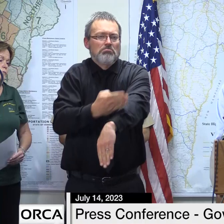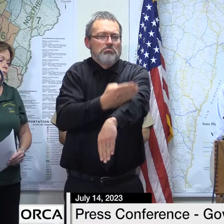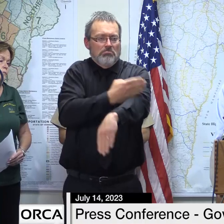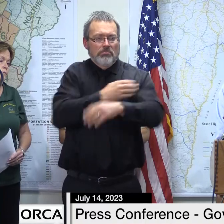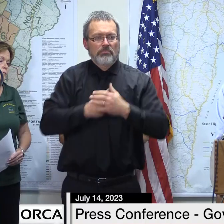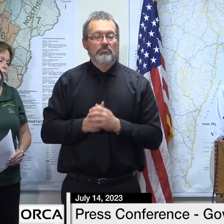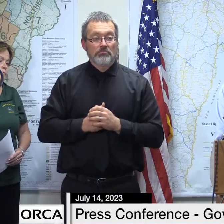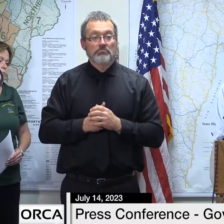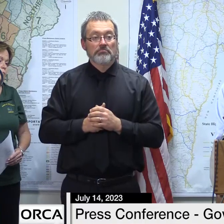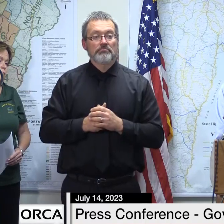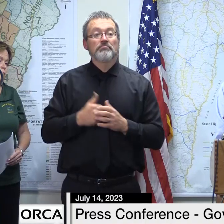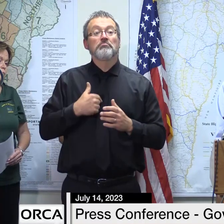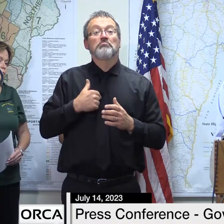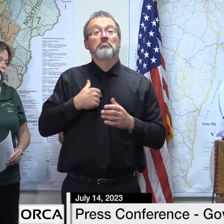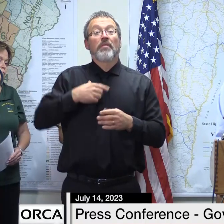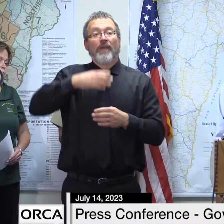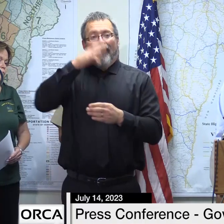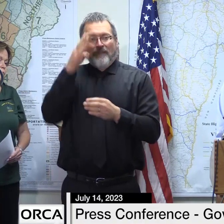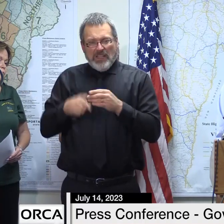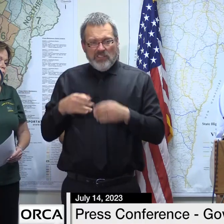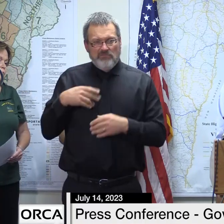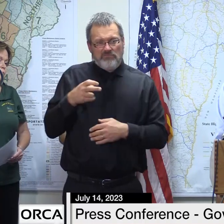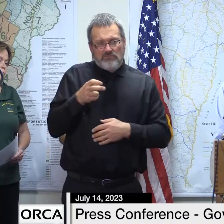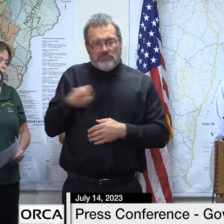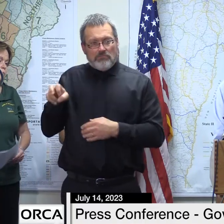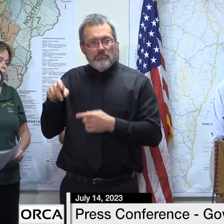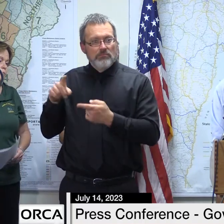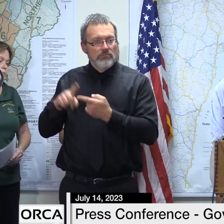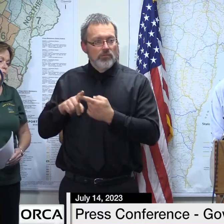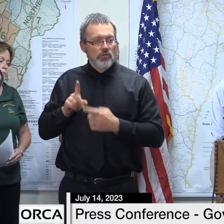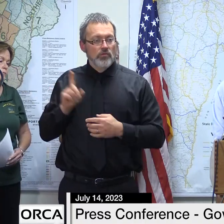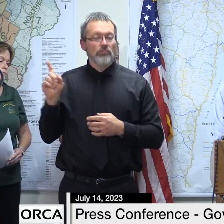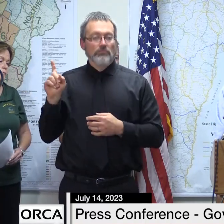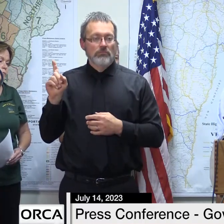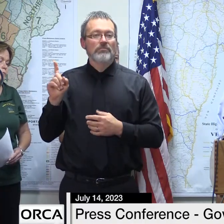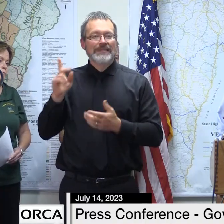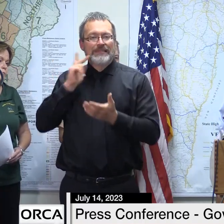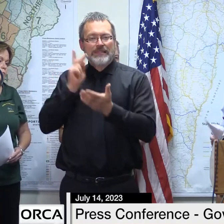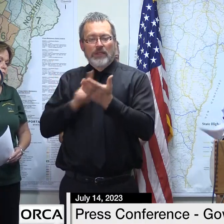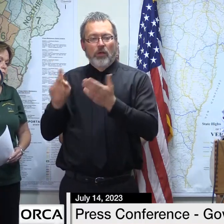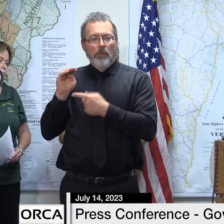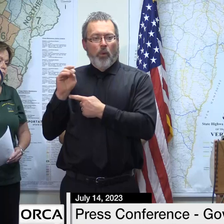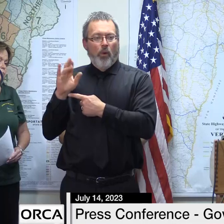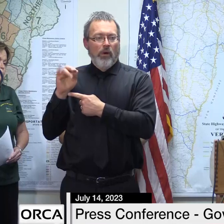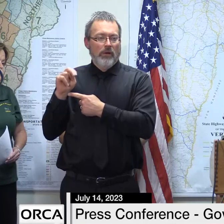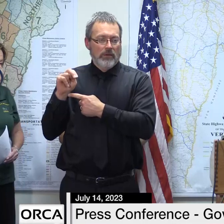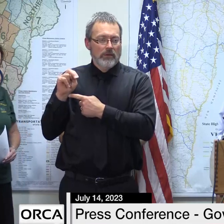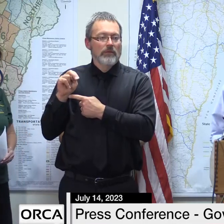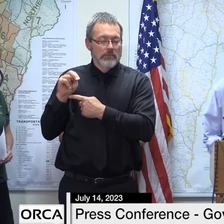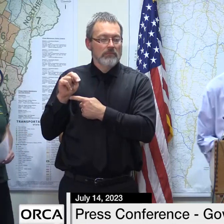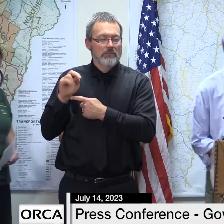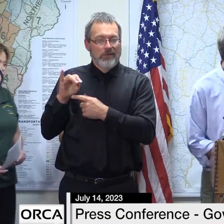Commissioner Morrison to give a situational update and report on the recovery work that will soon begin.